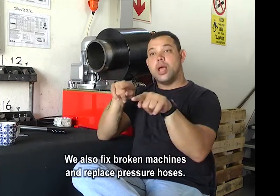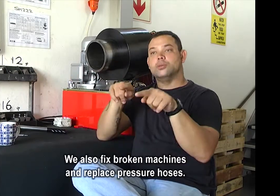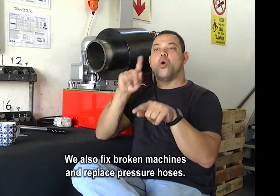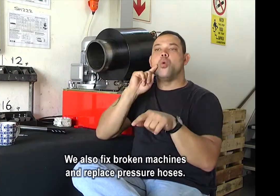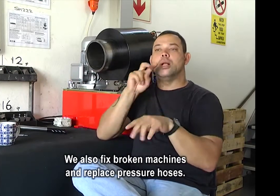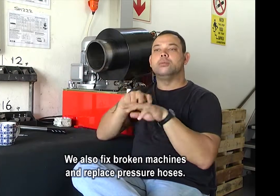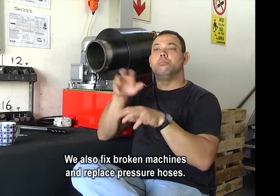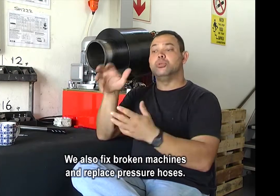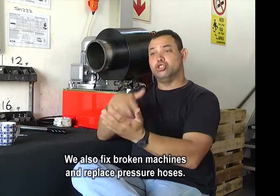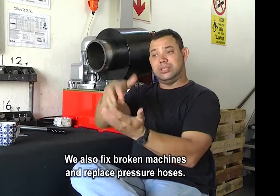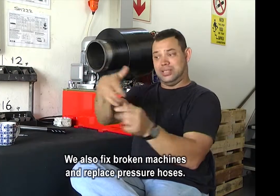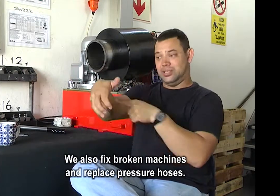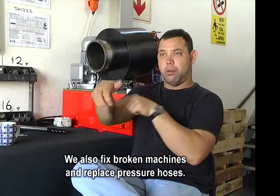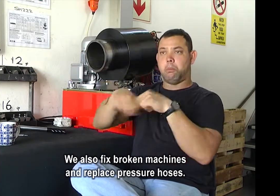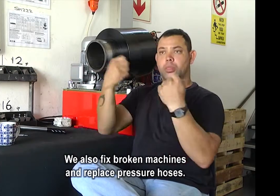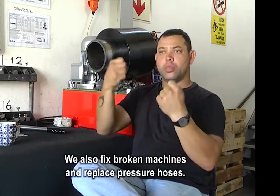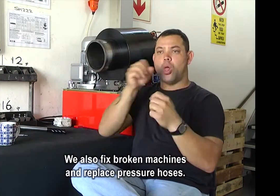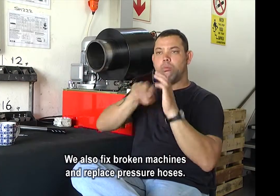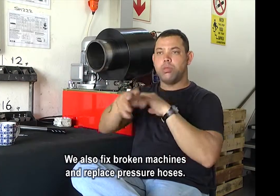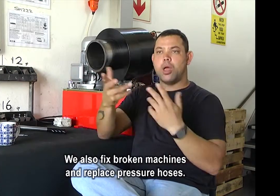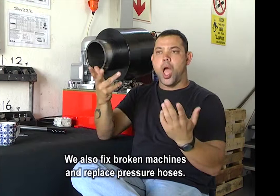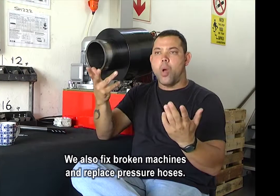also fix broken machines and replace pressure hoses.